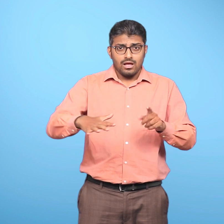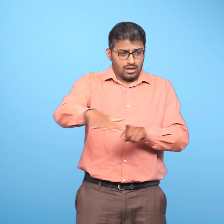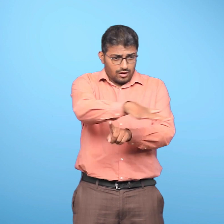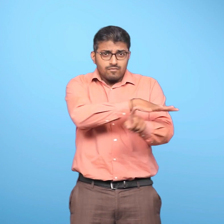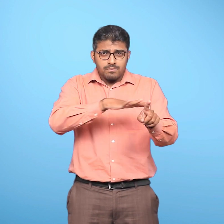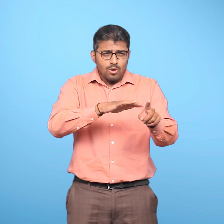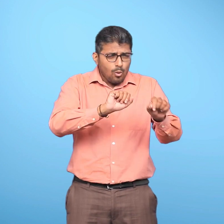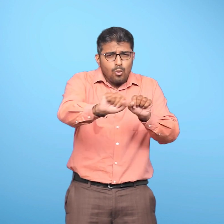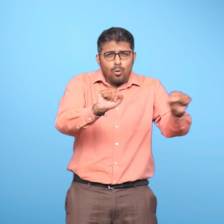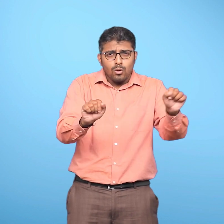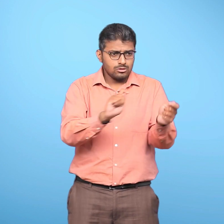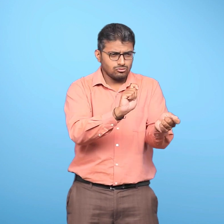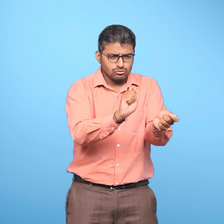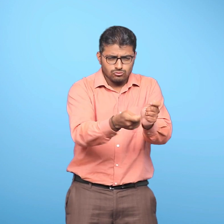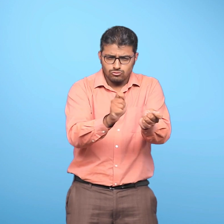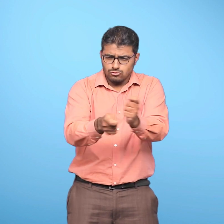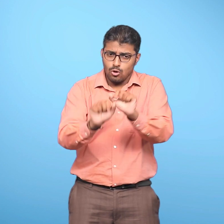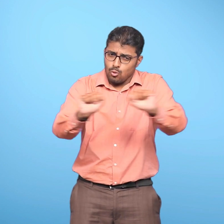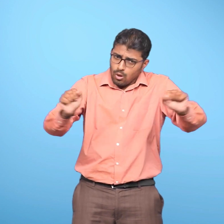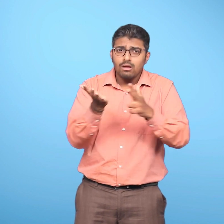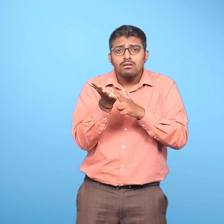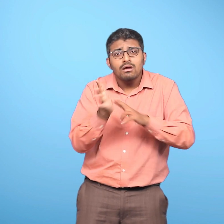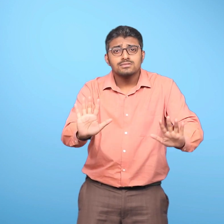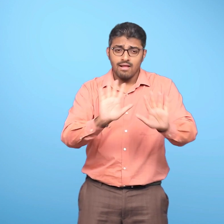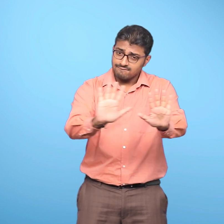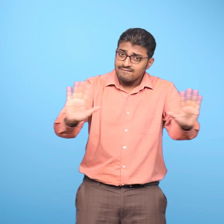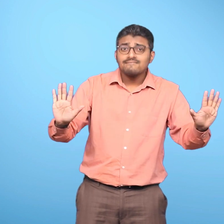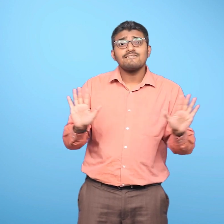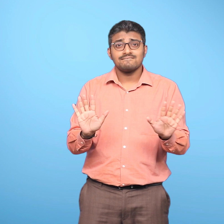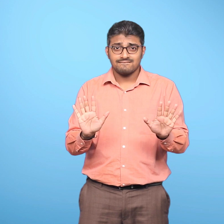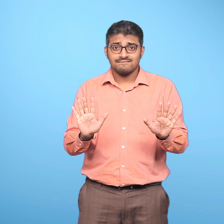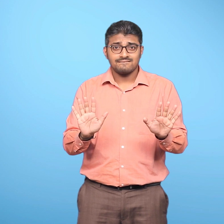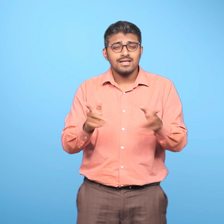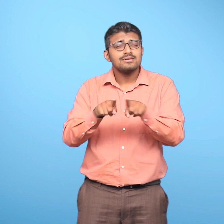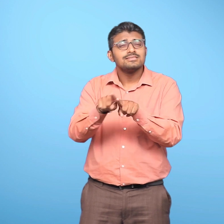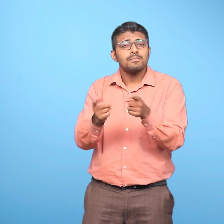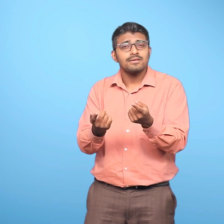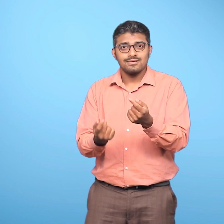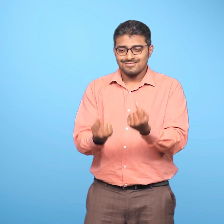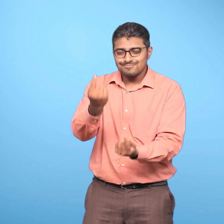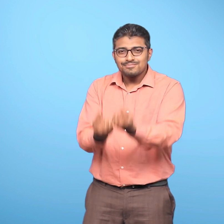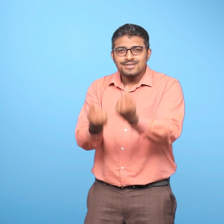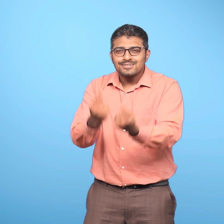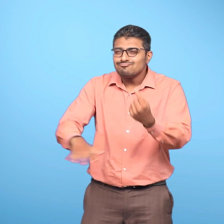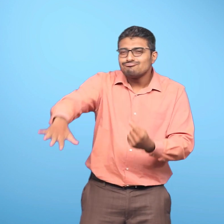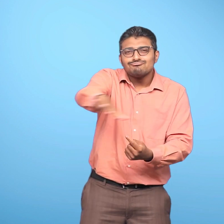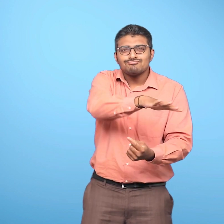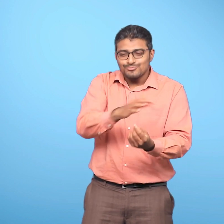Many changes are taking place around us on their own. In the fields, the crops change